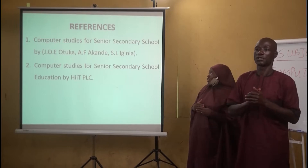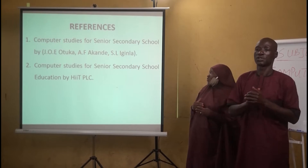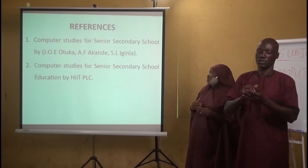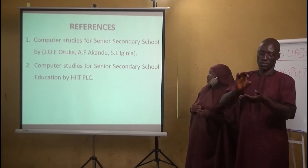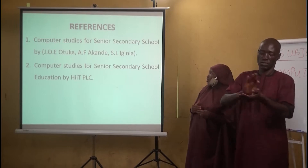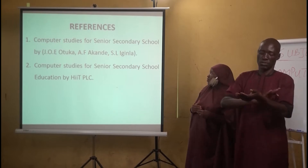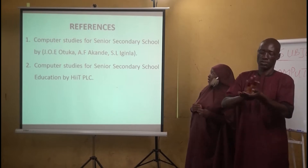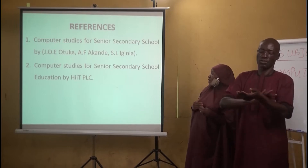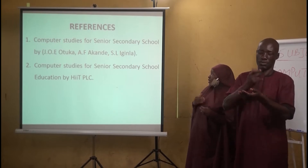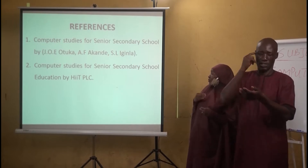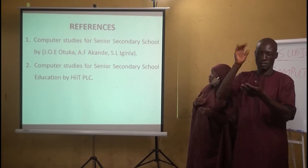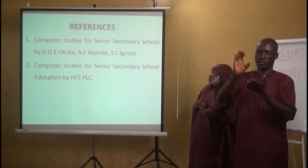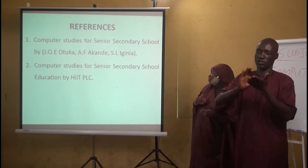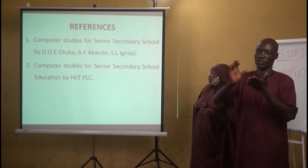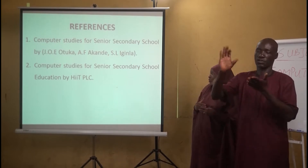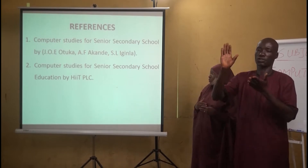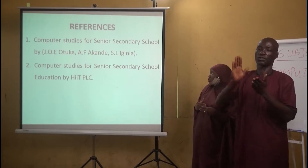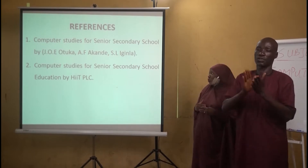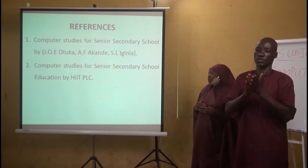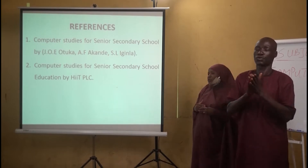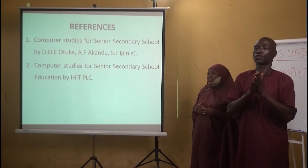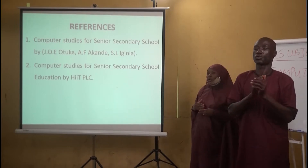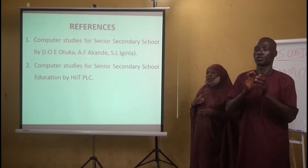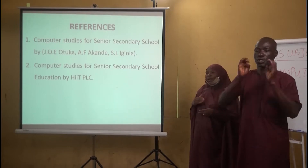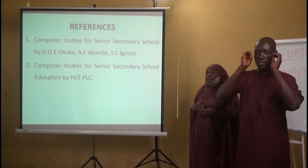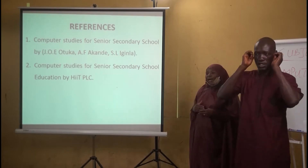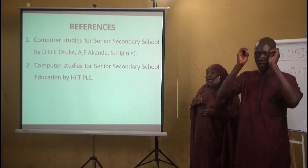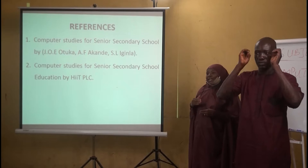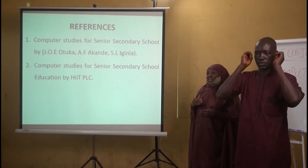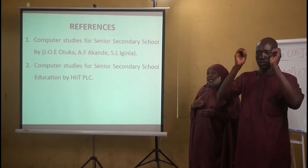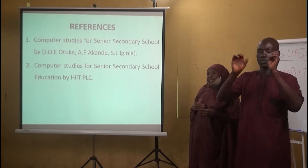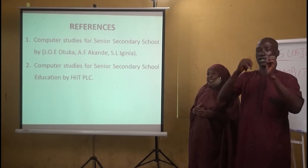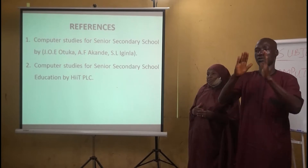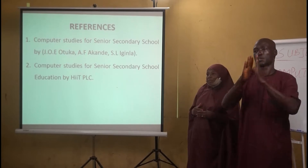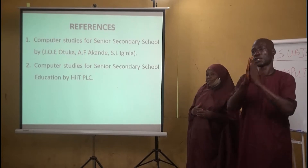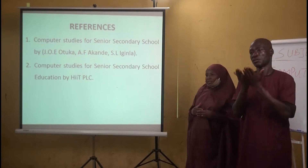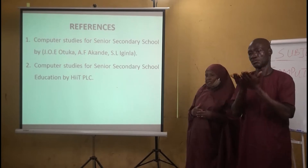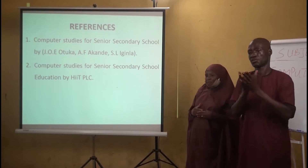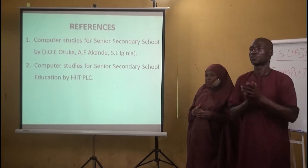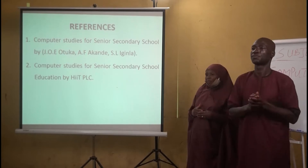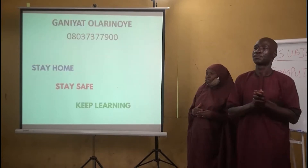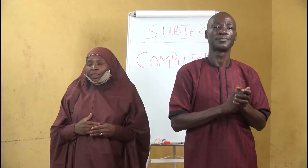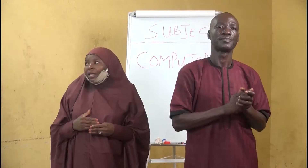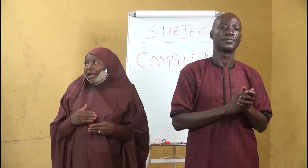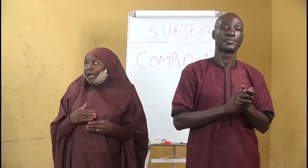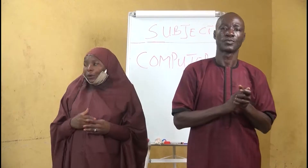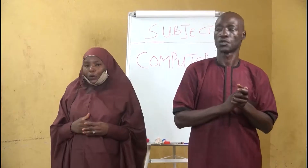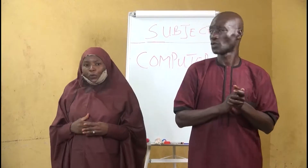for Senior Secondary School Education by HIIT PLC. I